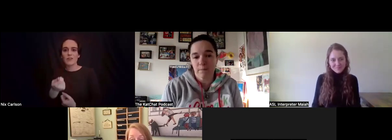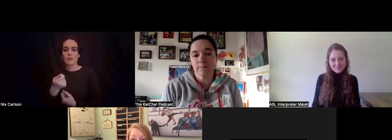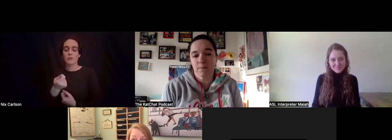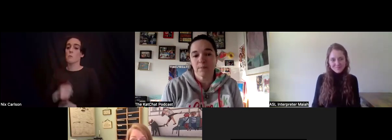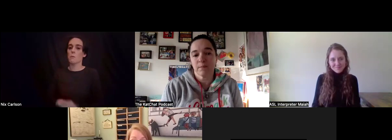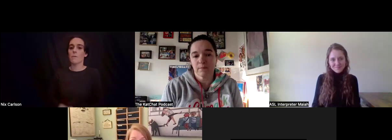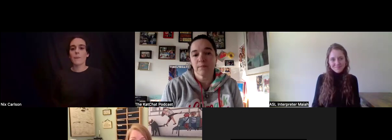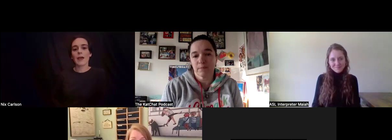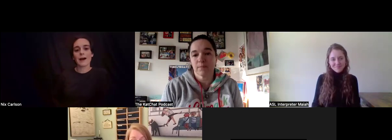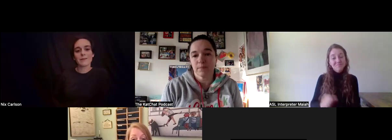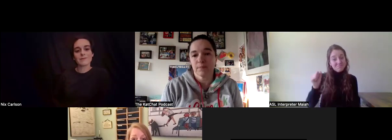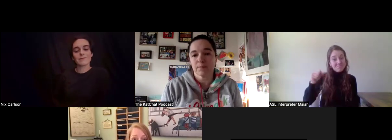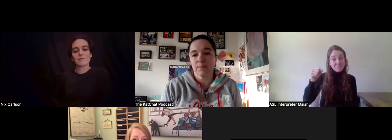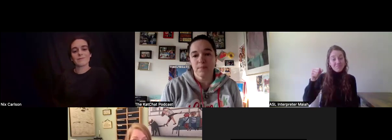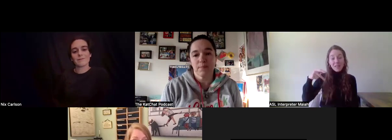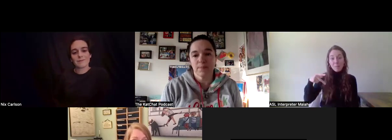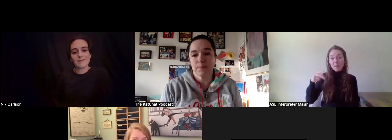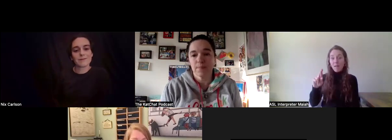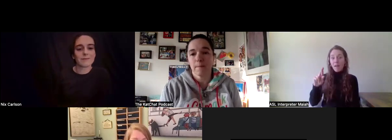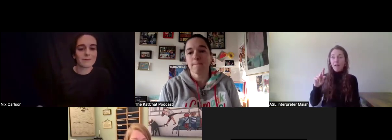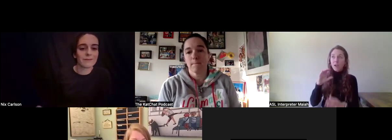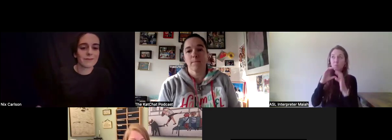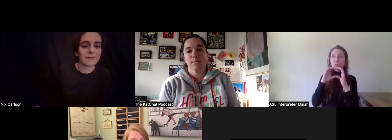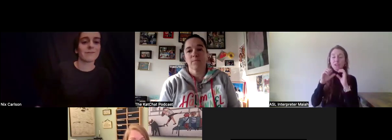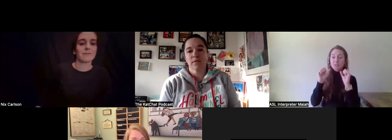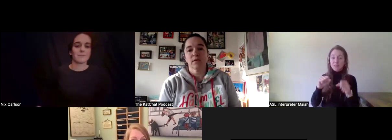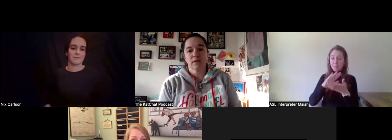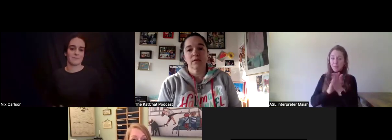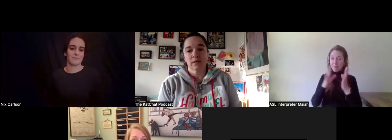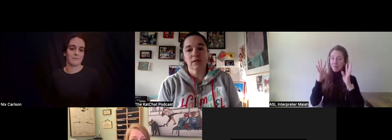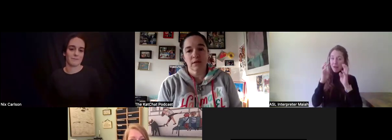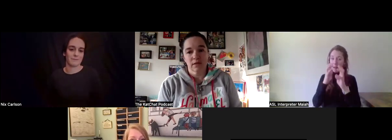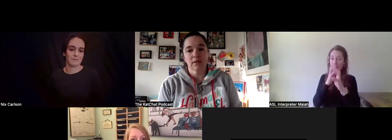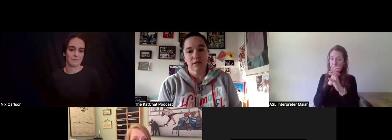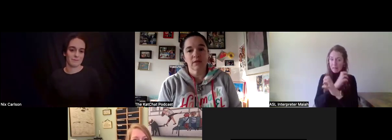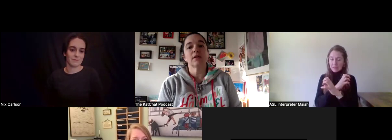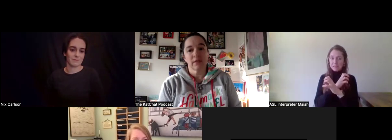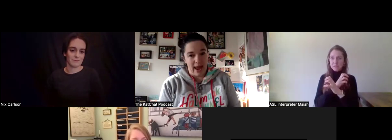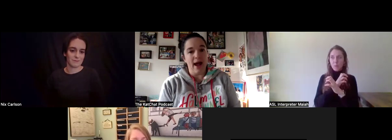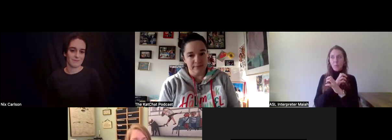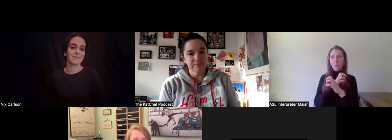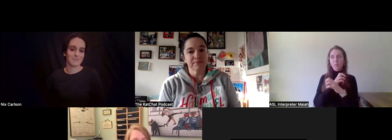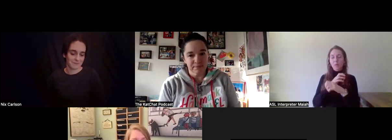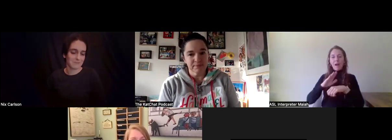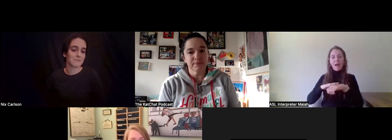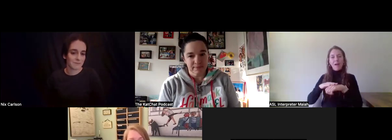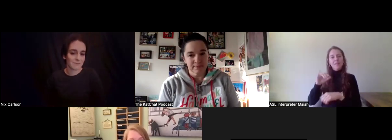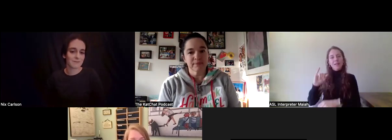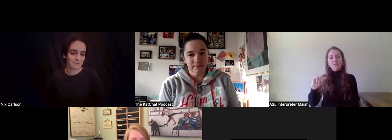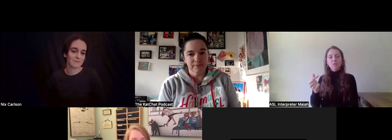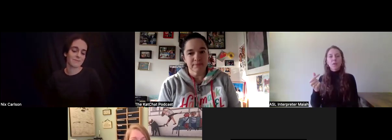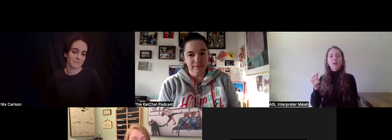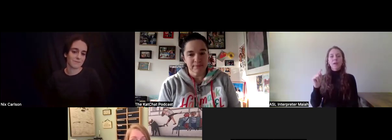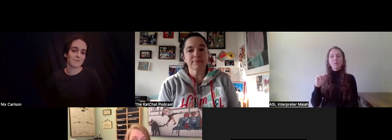the PR can get, communications can get very complicated. Like on social, people see the fun sides of it, right? They see